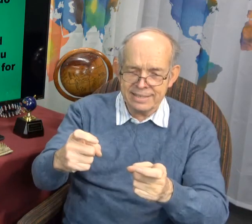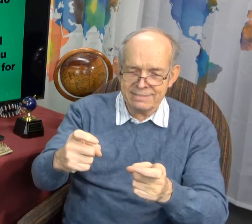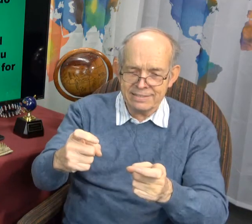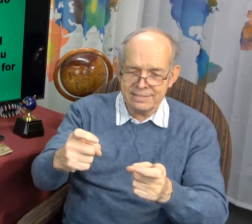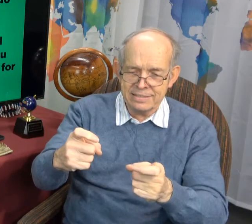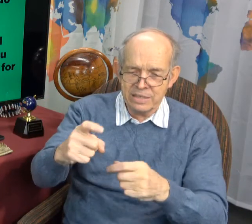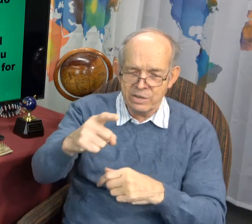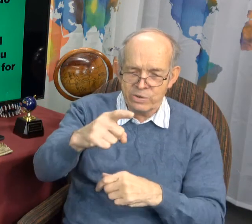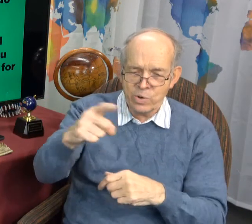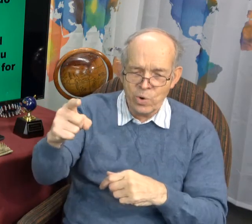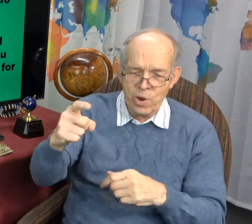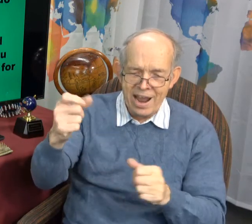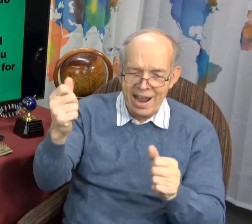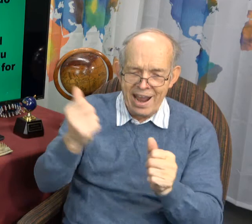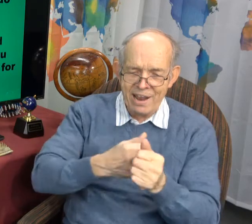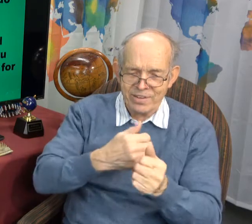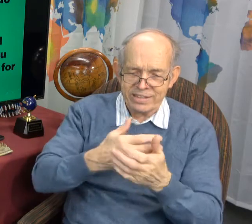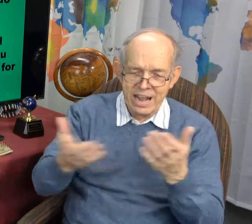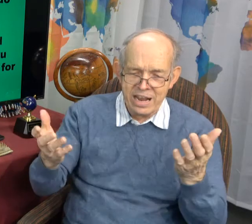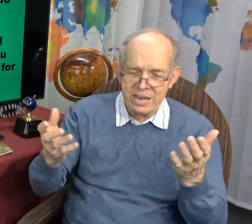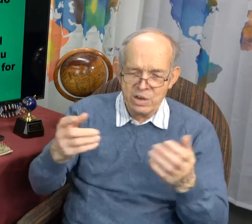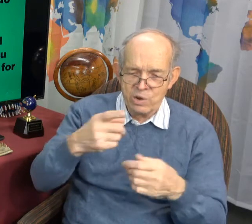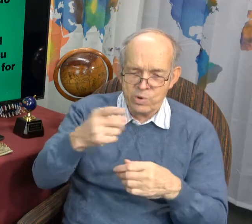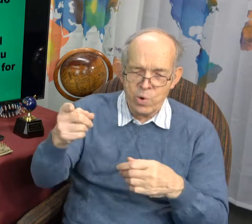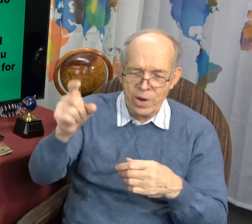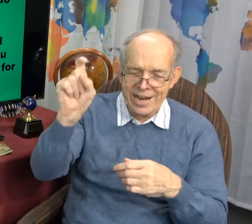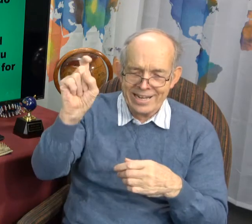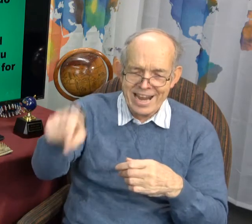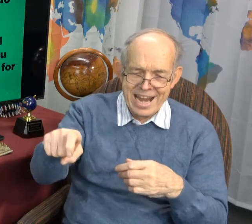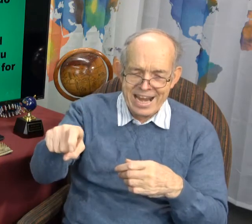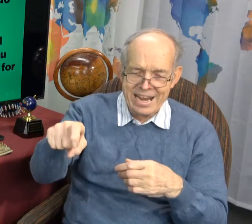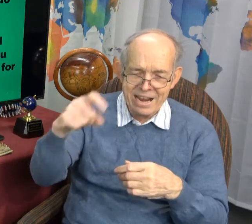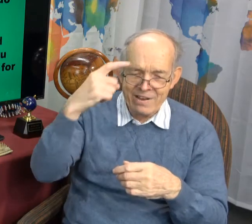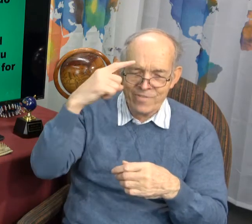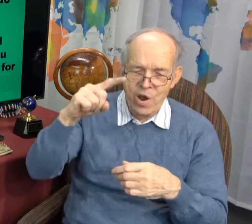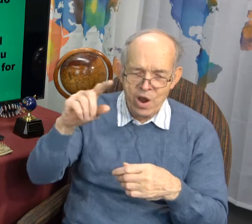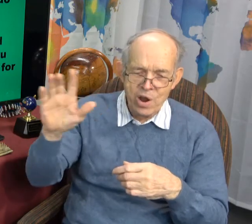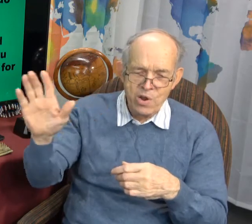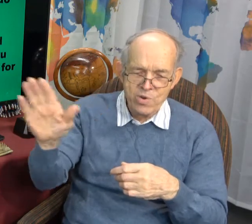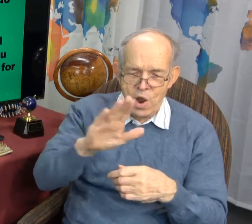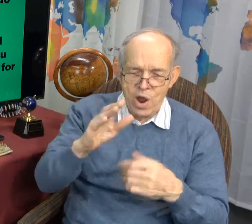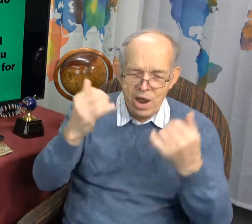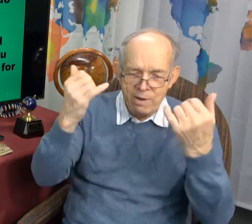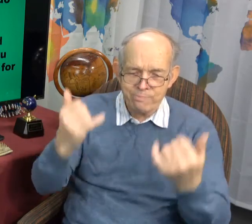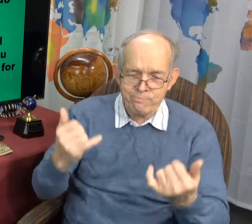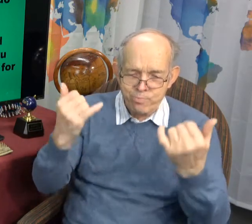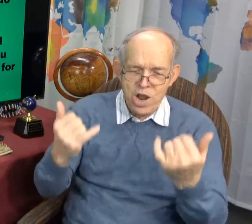given you everything you need for your